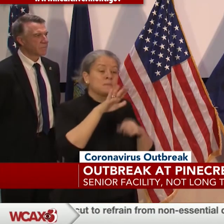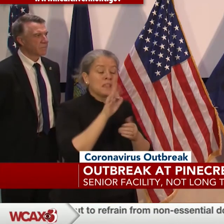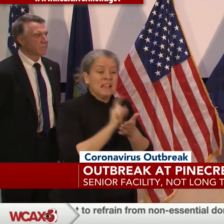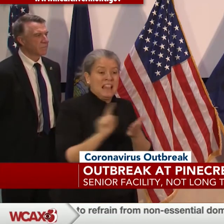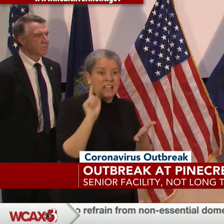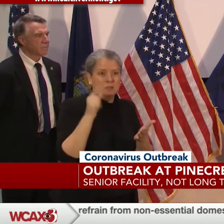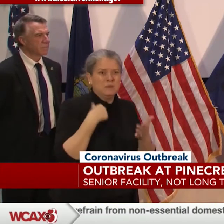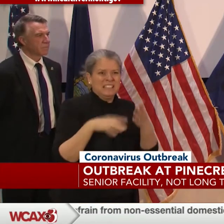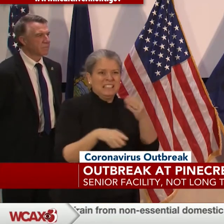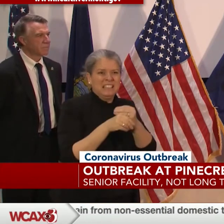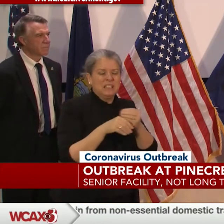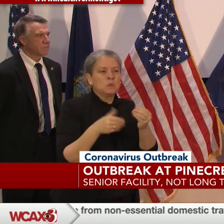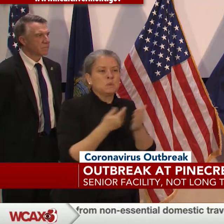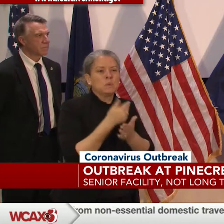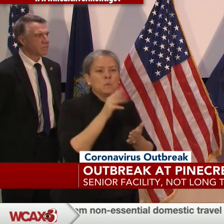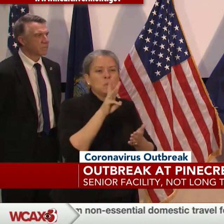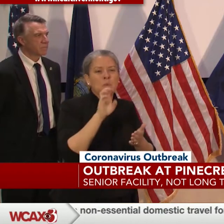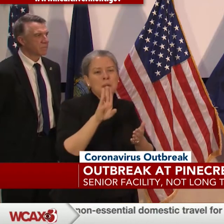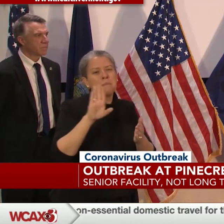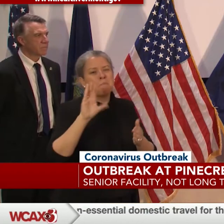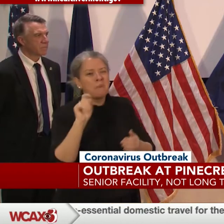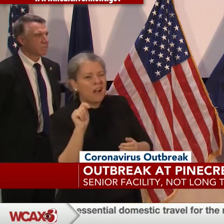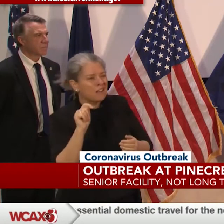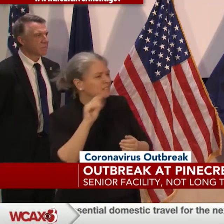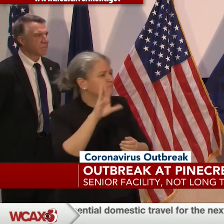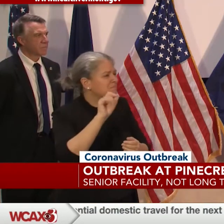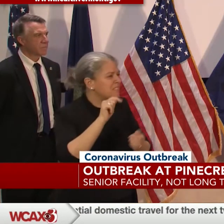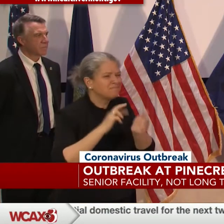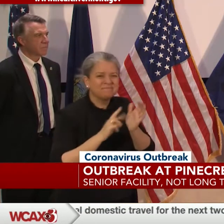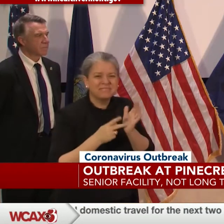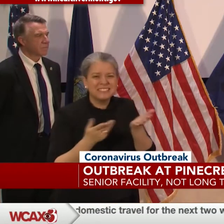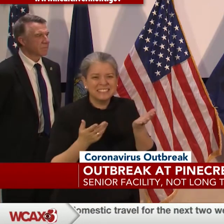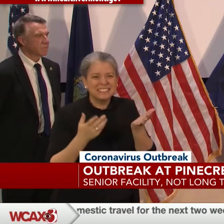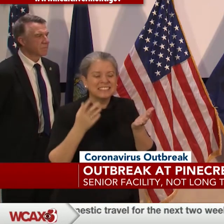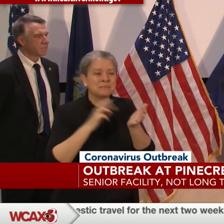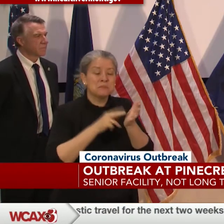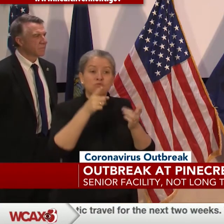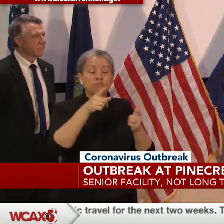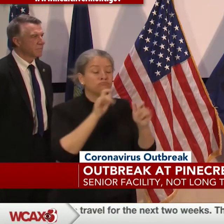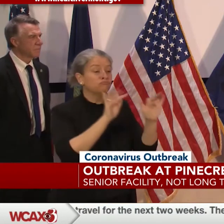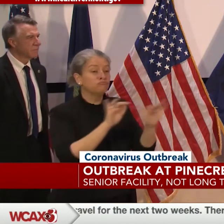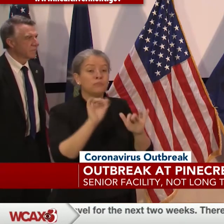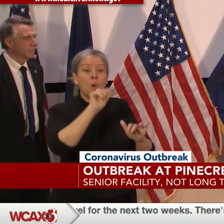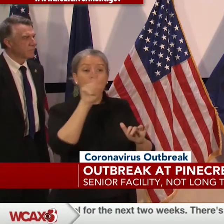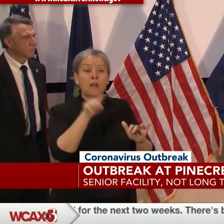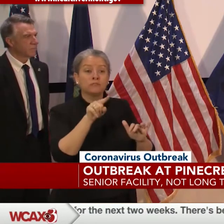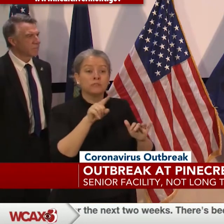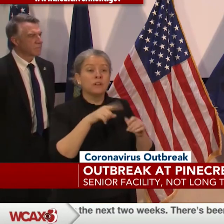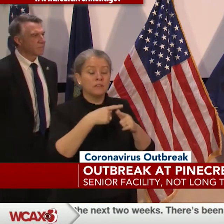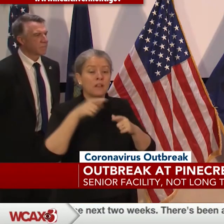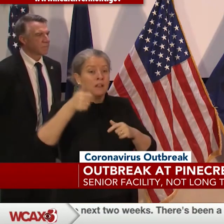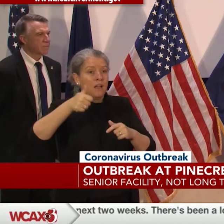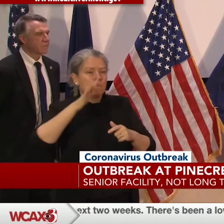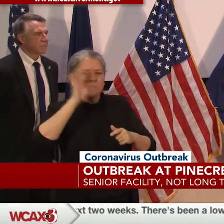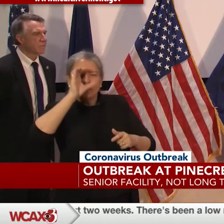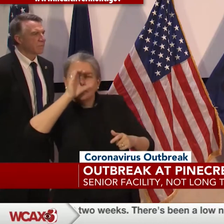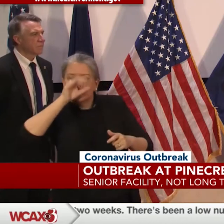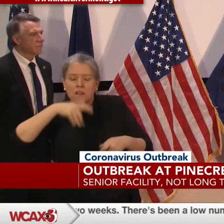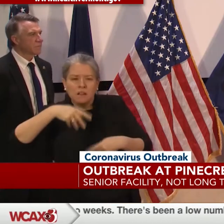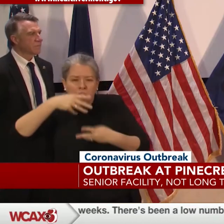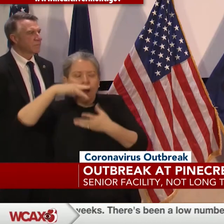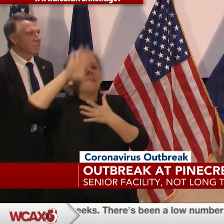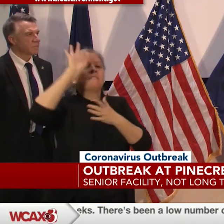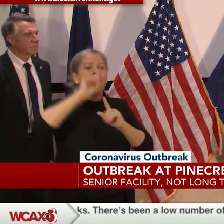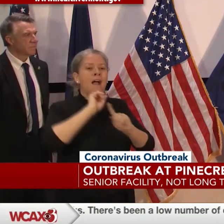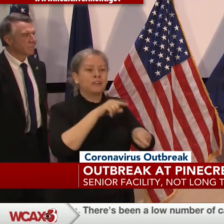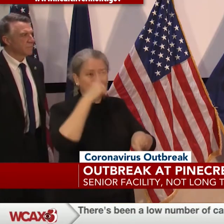automated web bot to the page. With this tool, you can type in a question, and the bot will search a knowledge